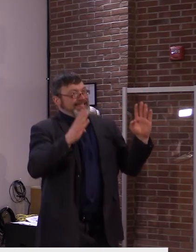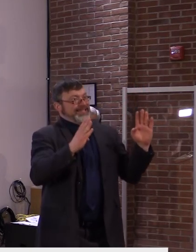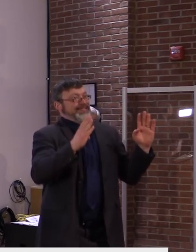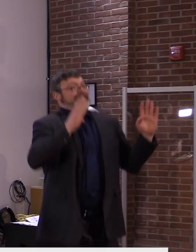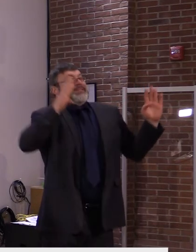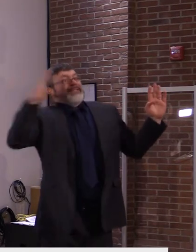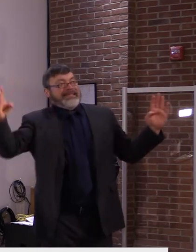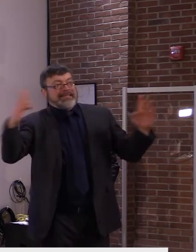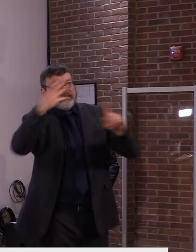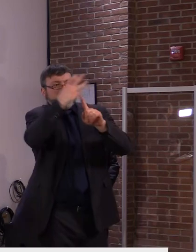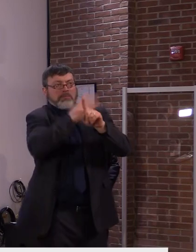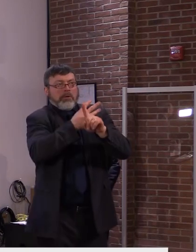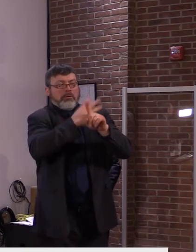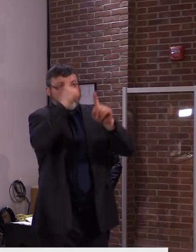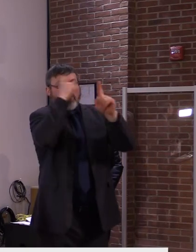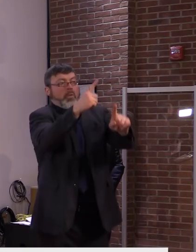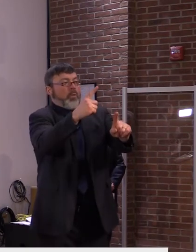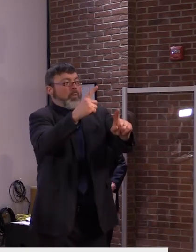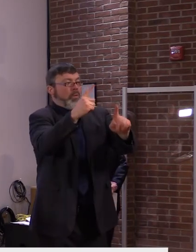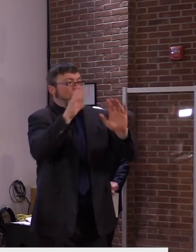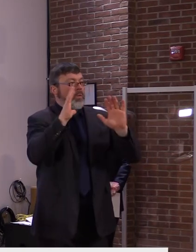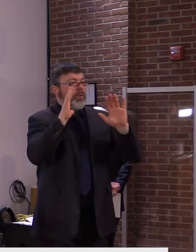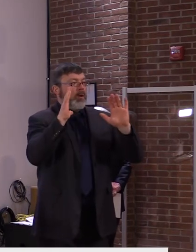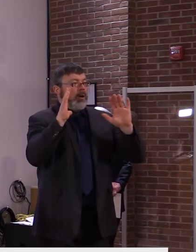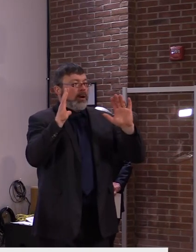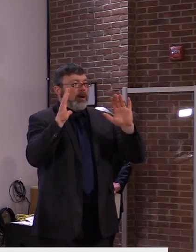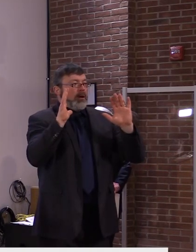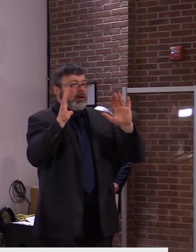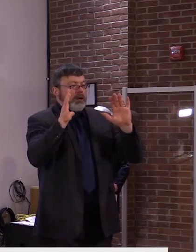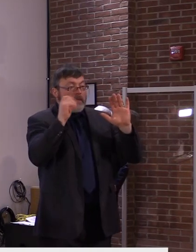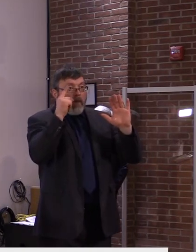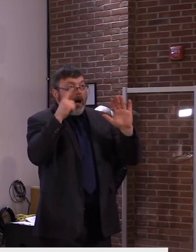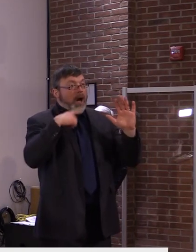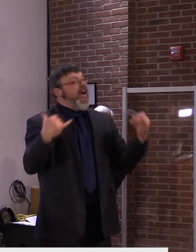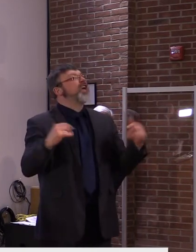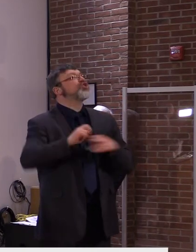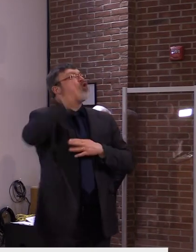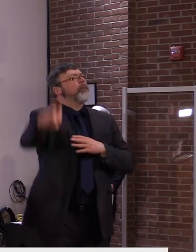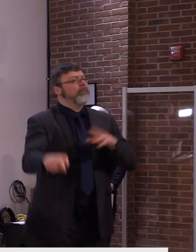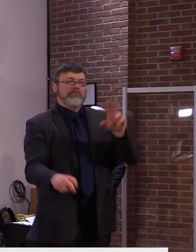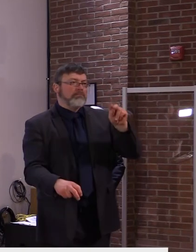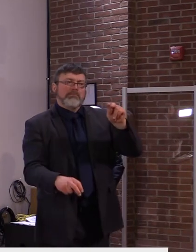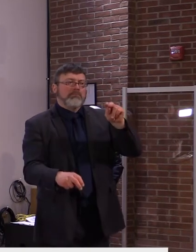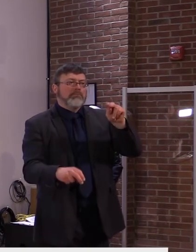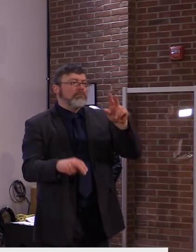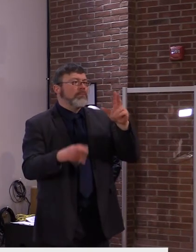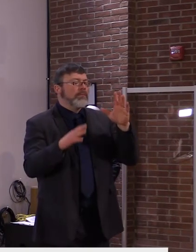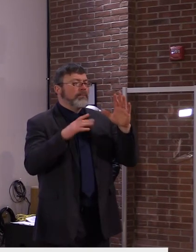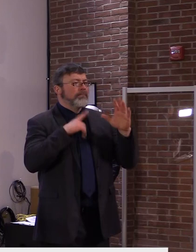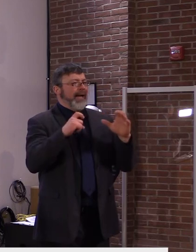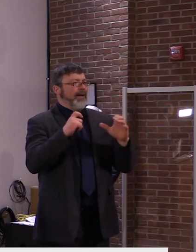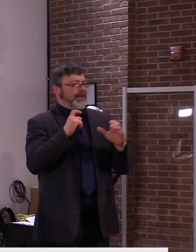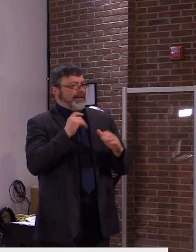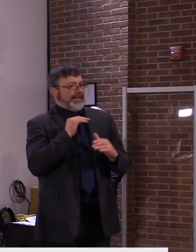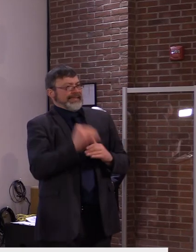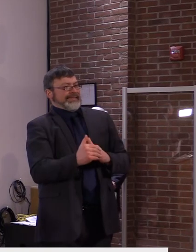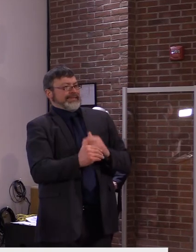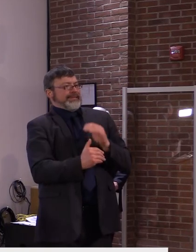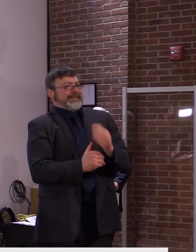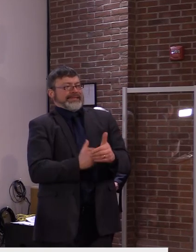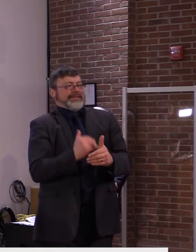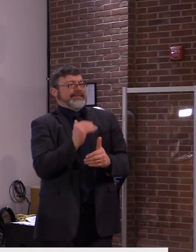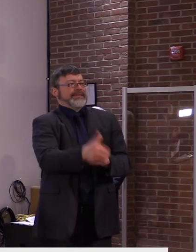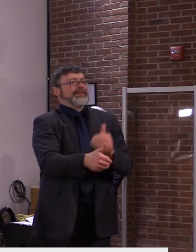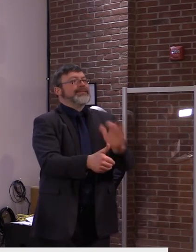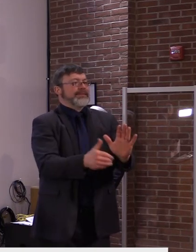of cautions about this topic I just brought up, they held it to 90. It's obviously something that they can